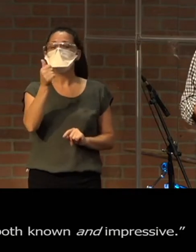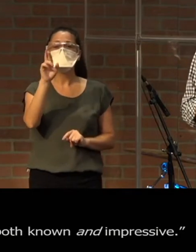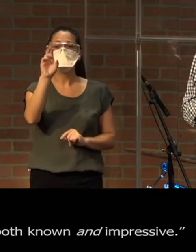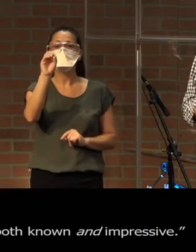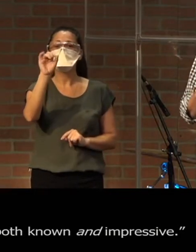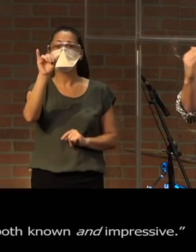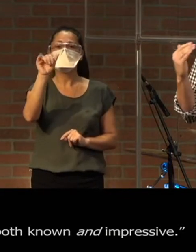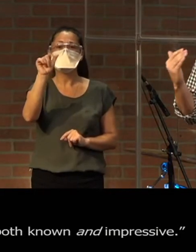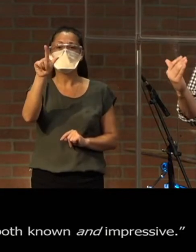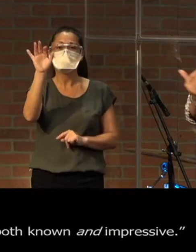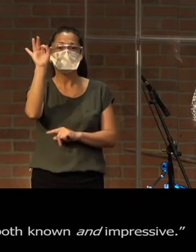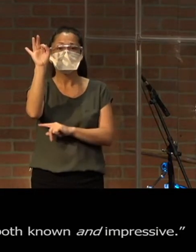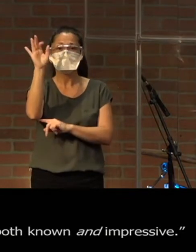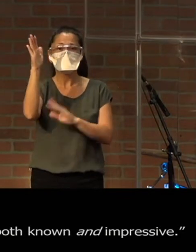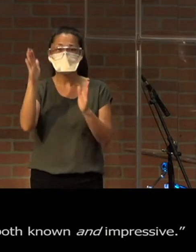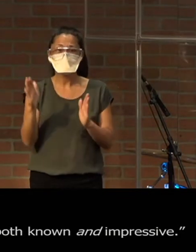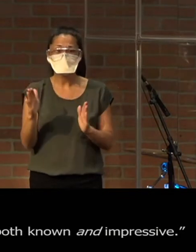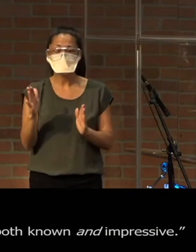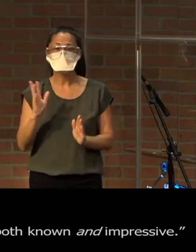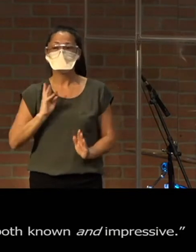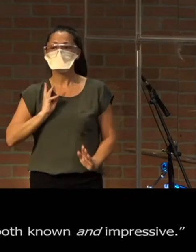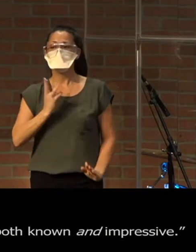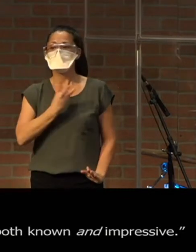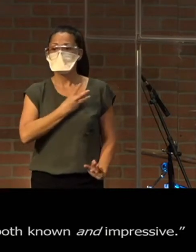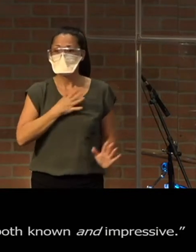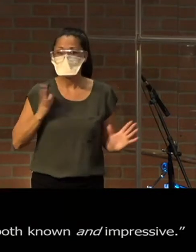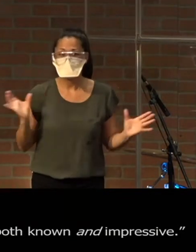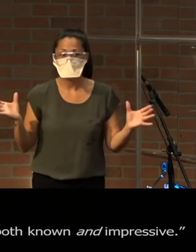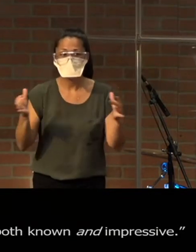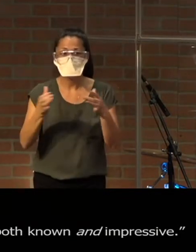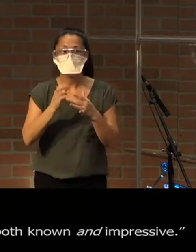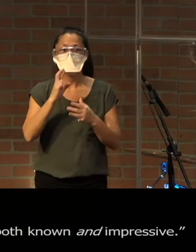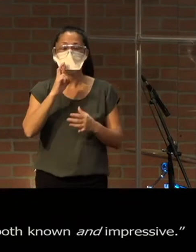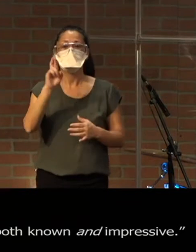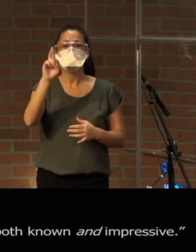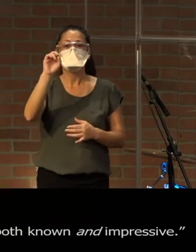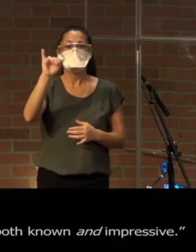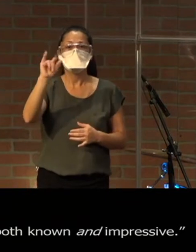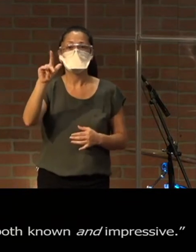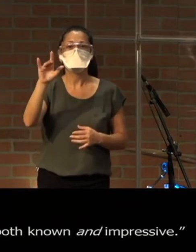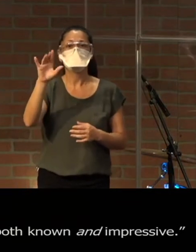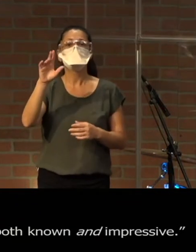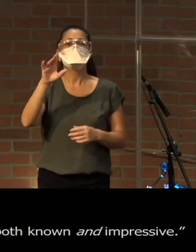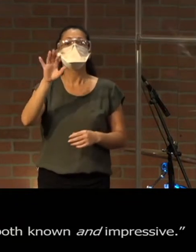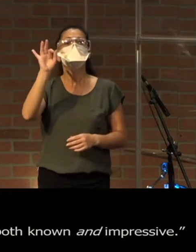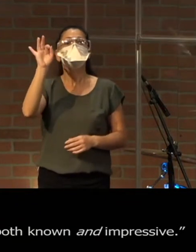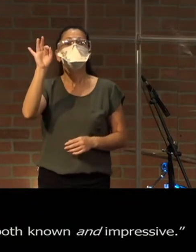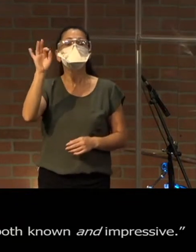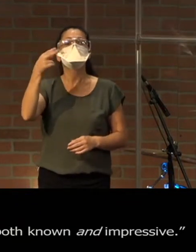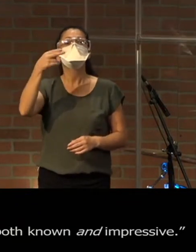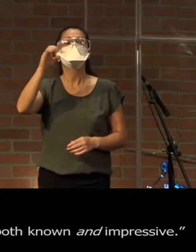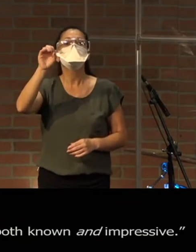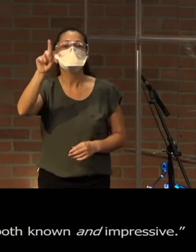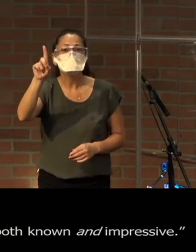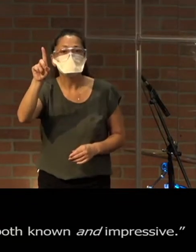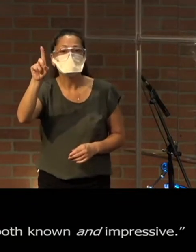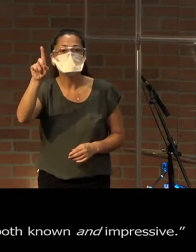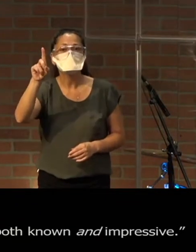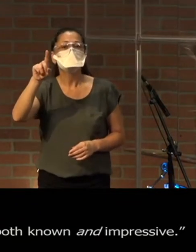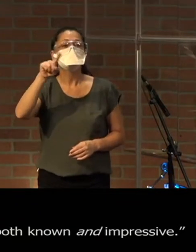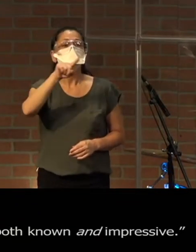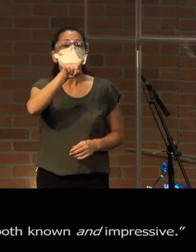priest. We are a royal priesthood. And you're not a chosen person. We